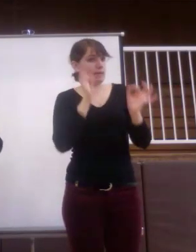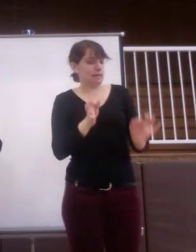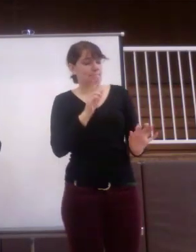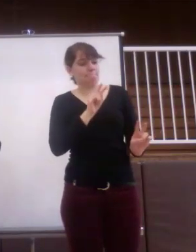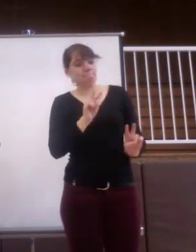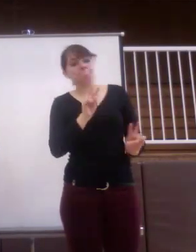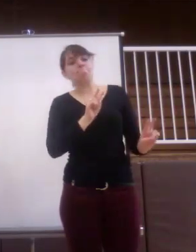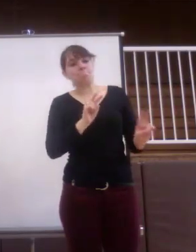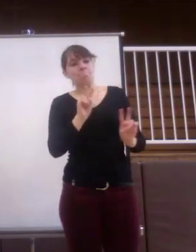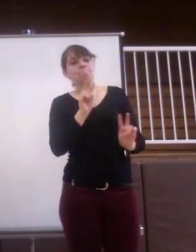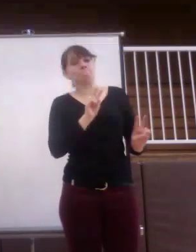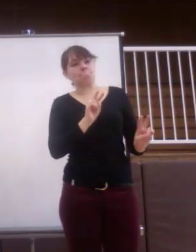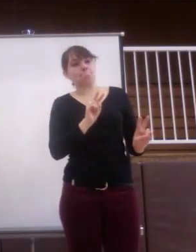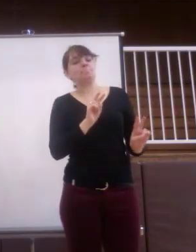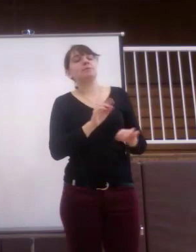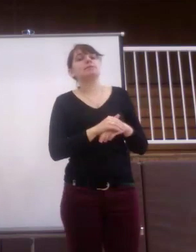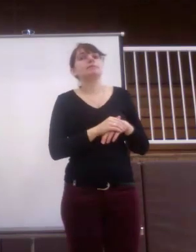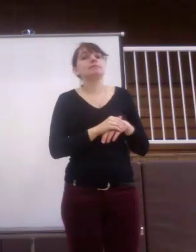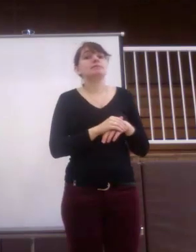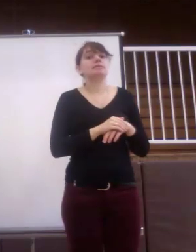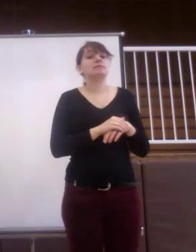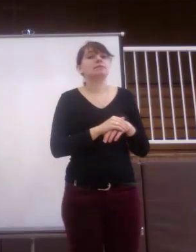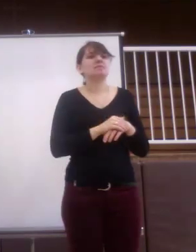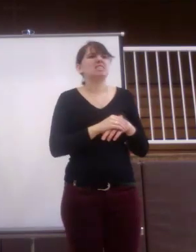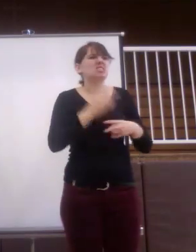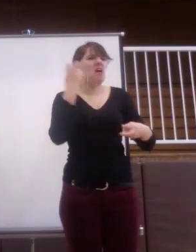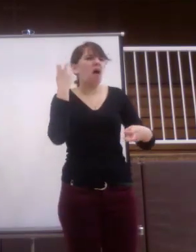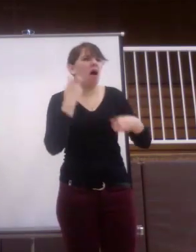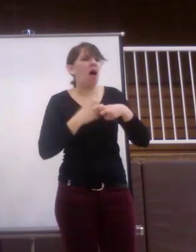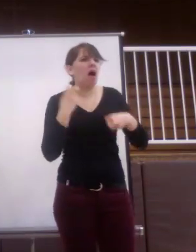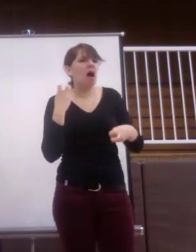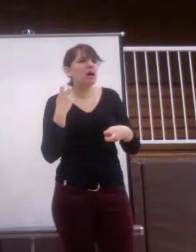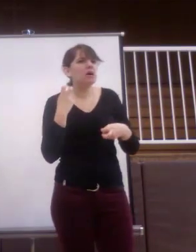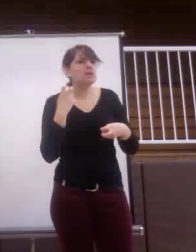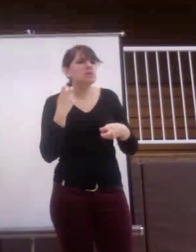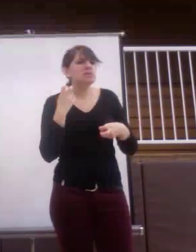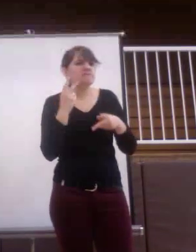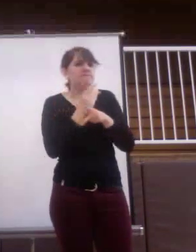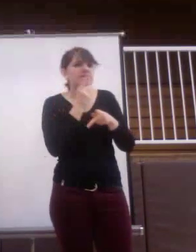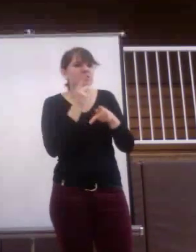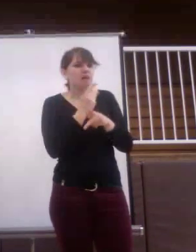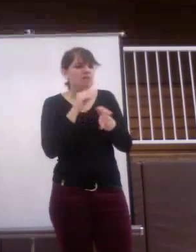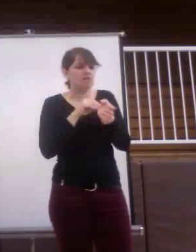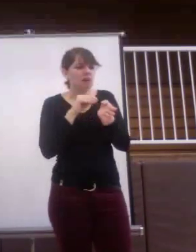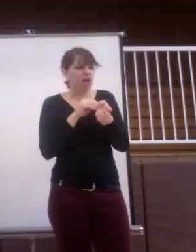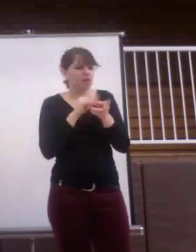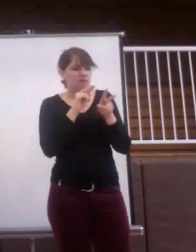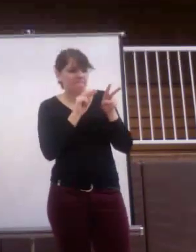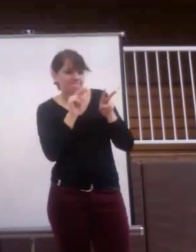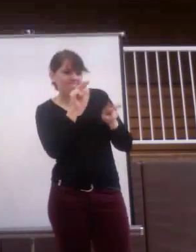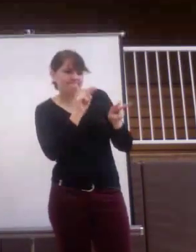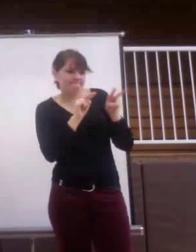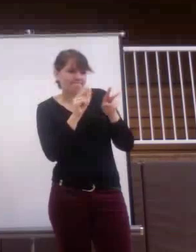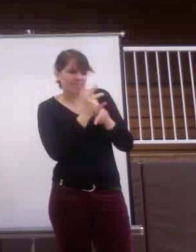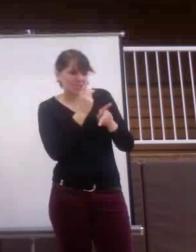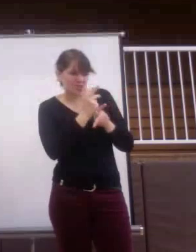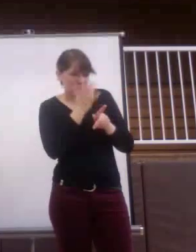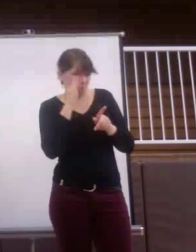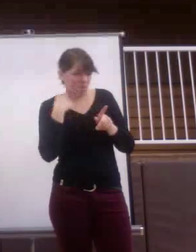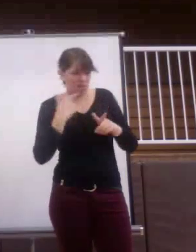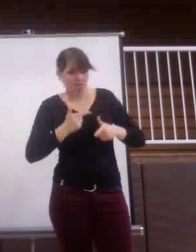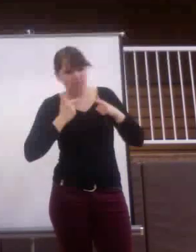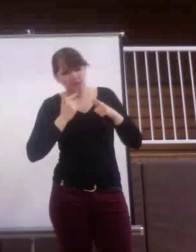It is one of the hardest things that can ever be done in the world for a doctor to actually say how